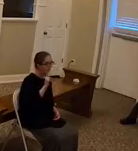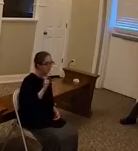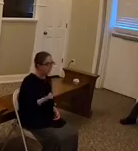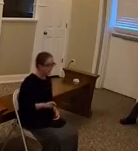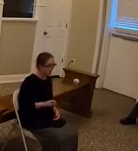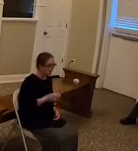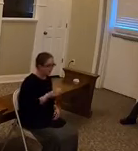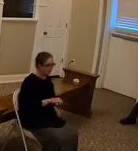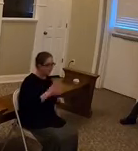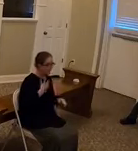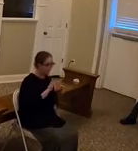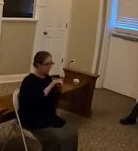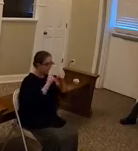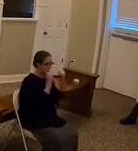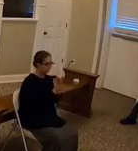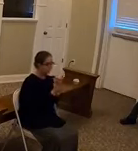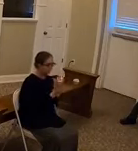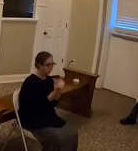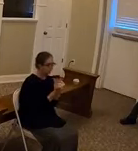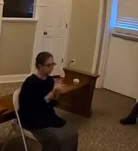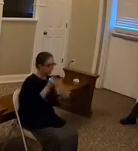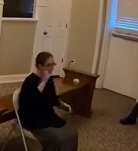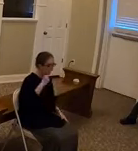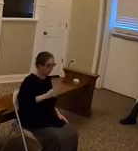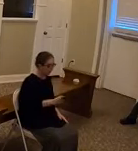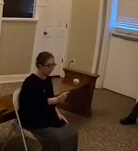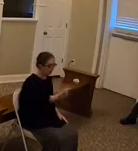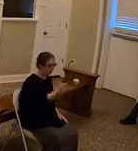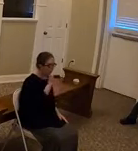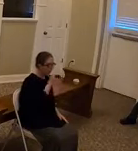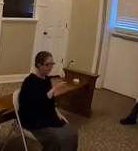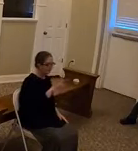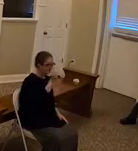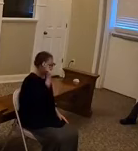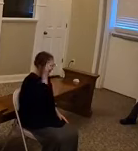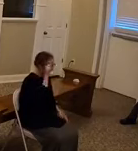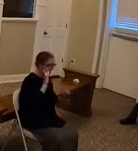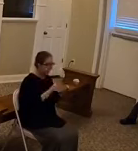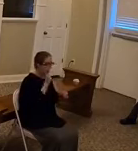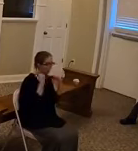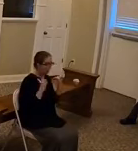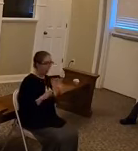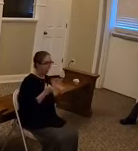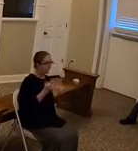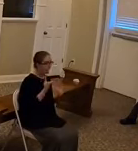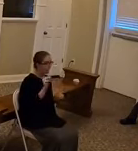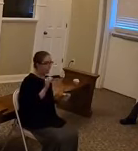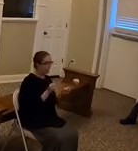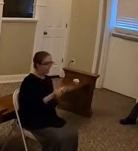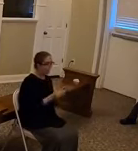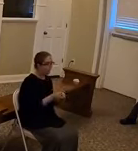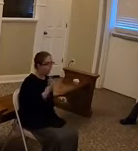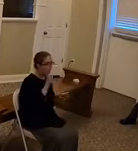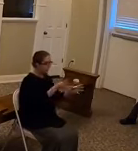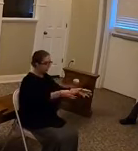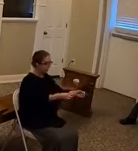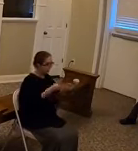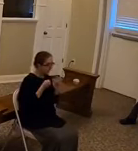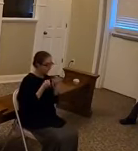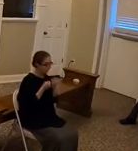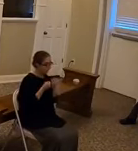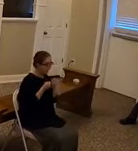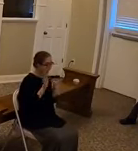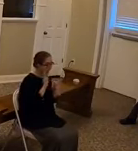them on my team. And so he goes, and he tells the devil, you can't have them anymore. I'm going to take them from